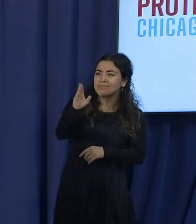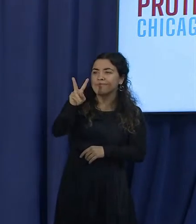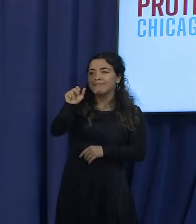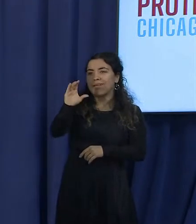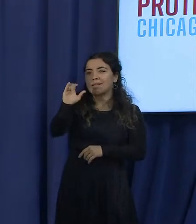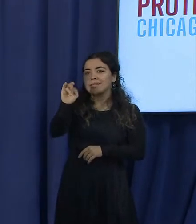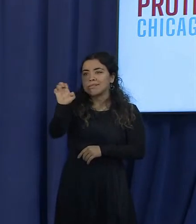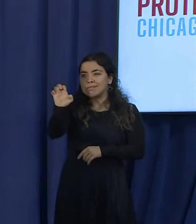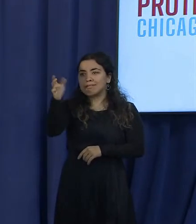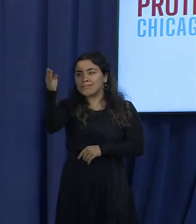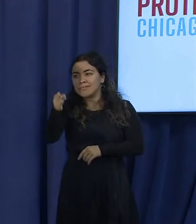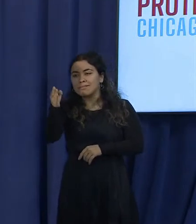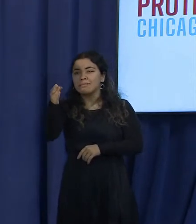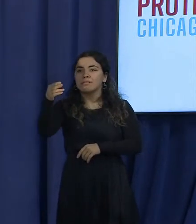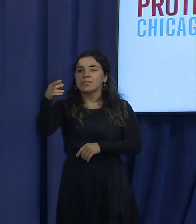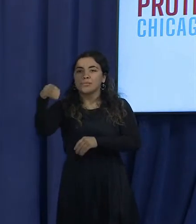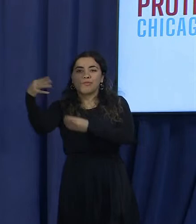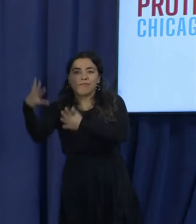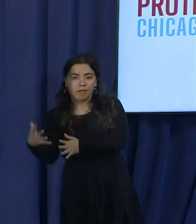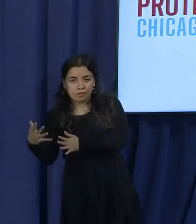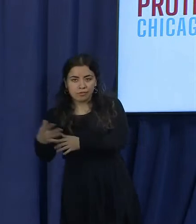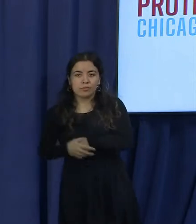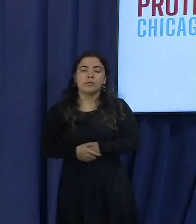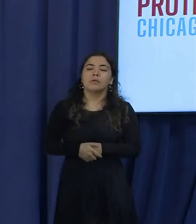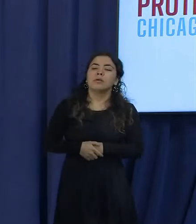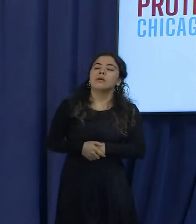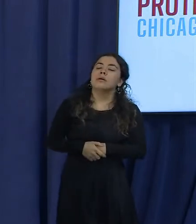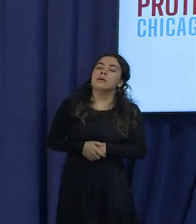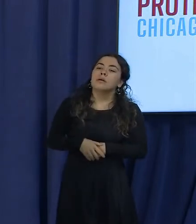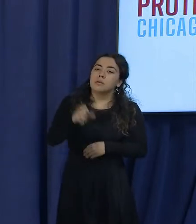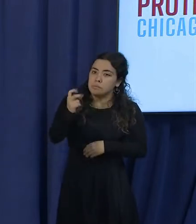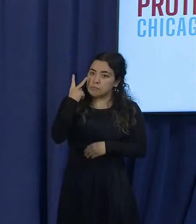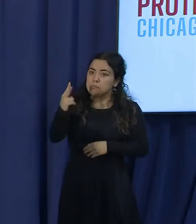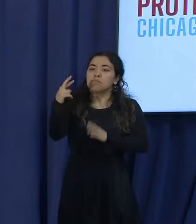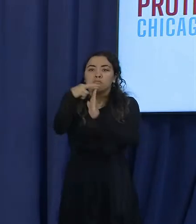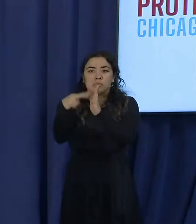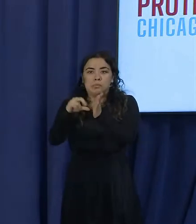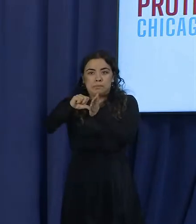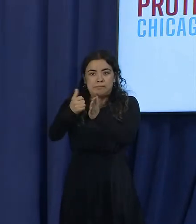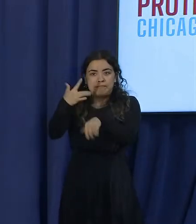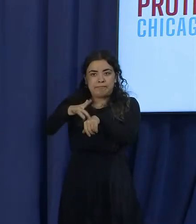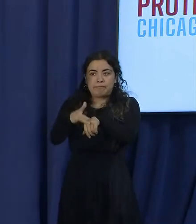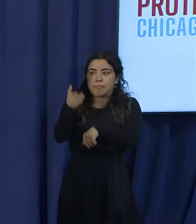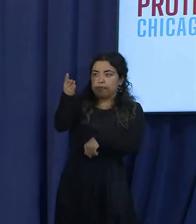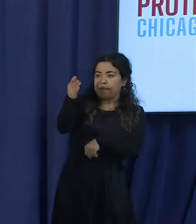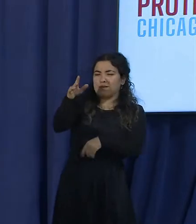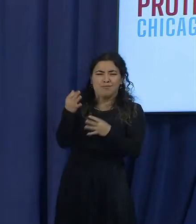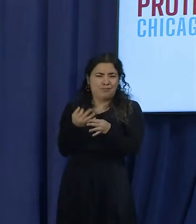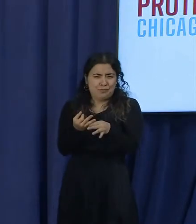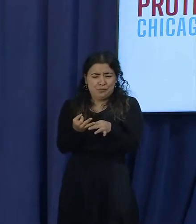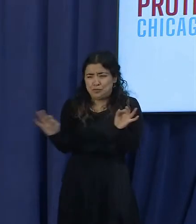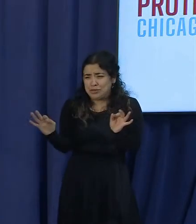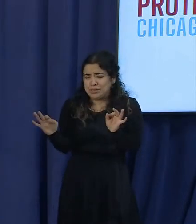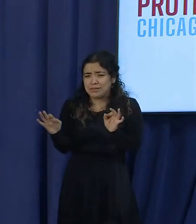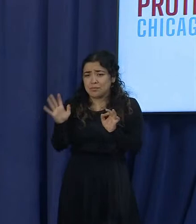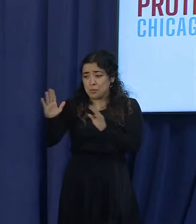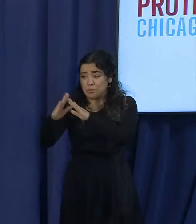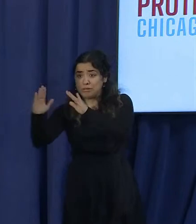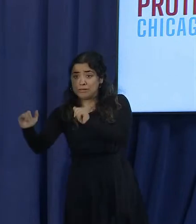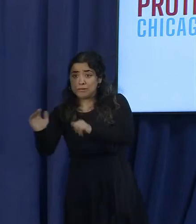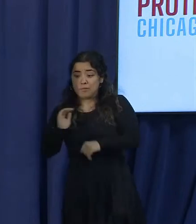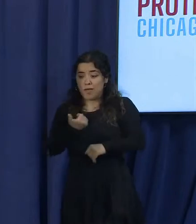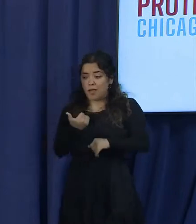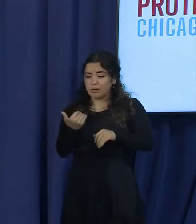zocdox.com/vaccine/provider, you'll be able to see a page where you can register. It is entirely free to join. We'll build the connection for free to your system and enable you to